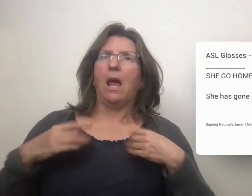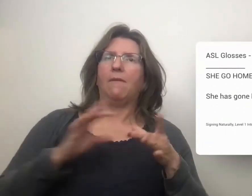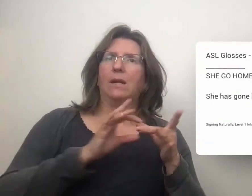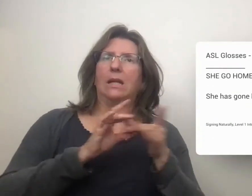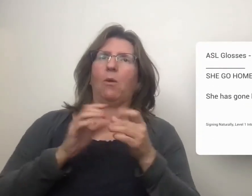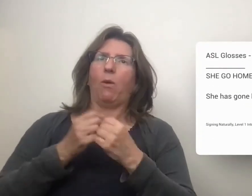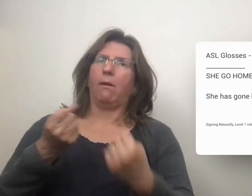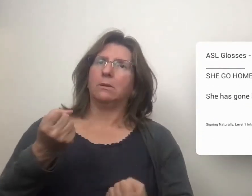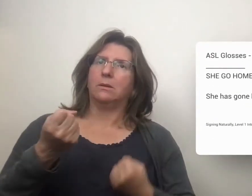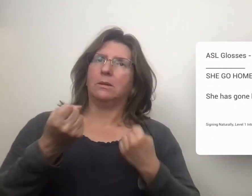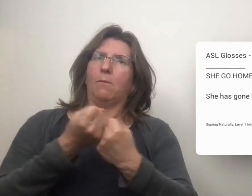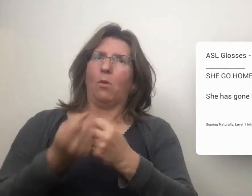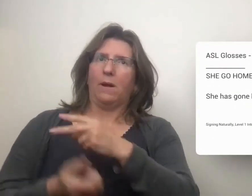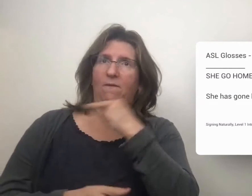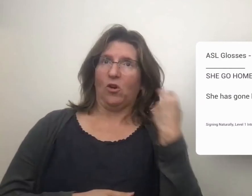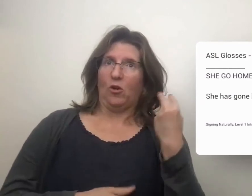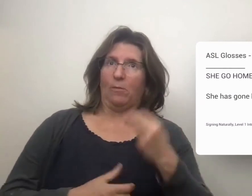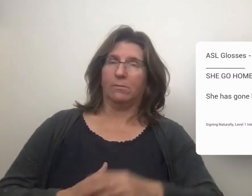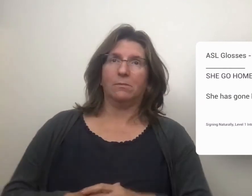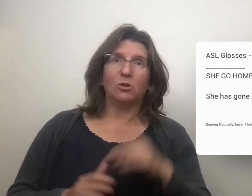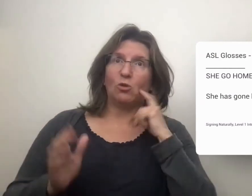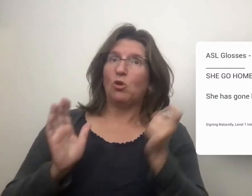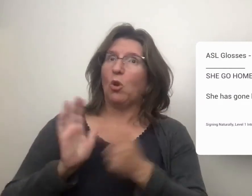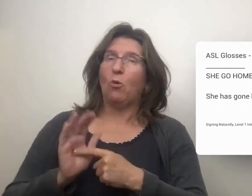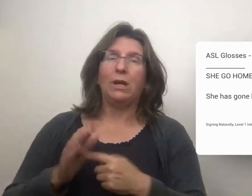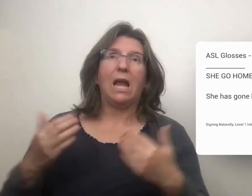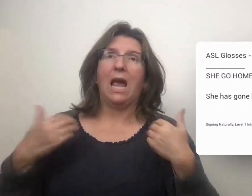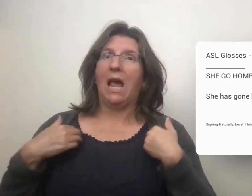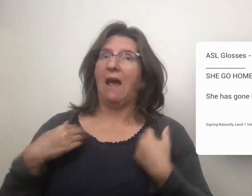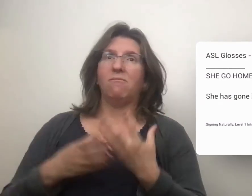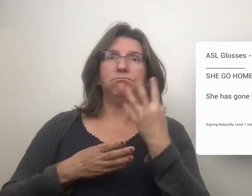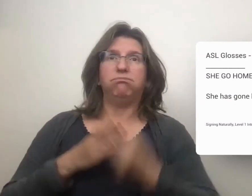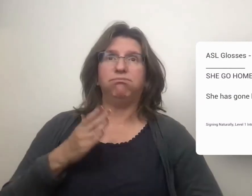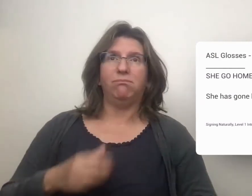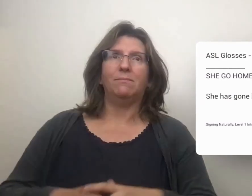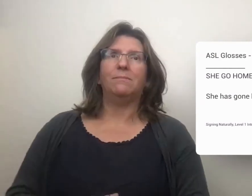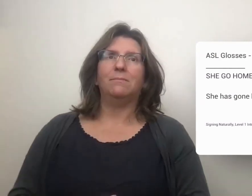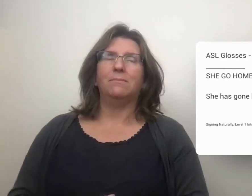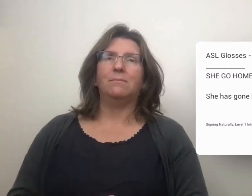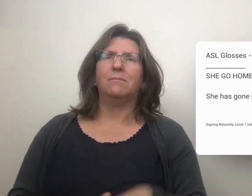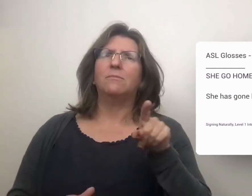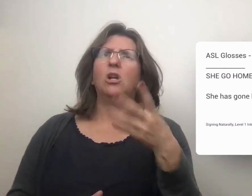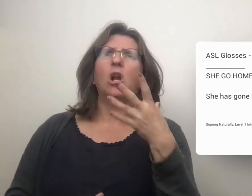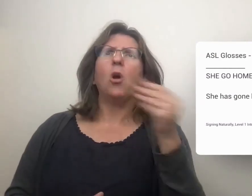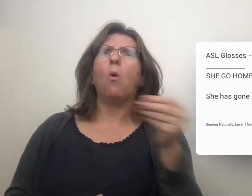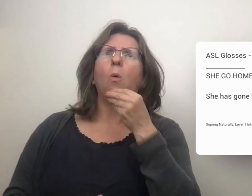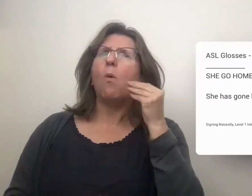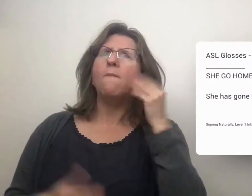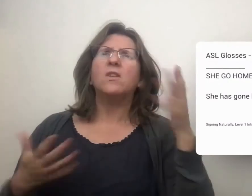In English, have is considered a supporting verb, but in ASL, again, there is no reference to have to